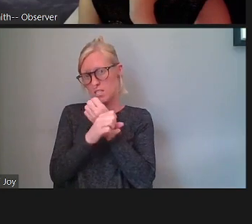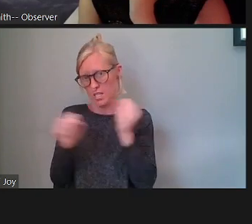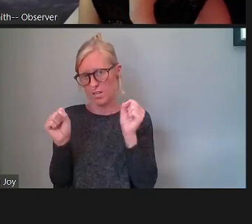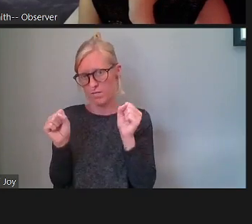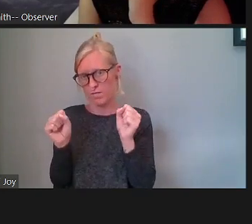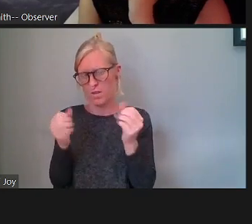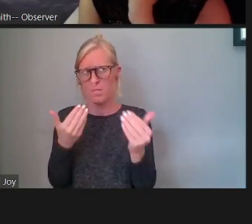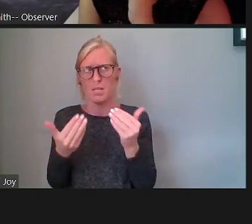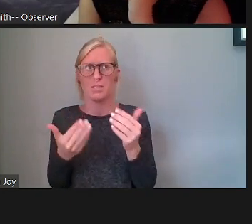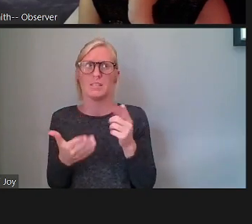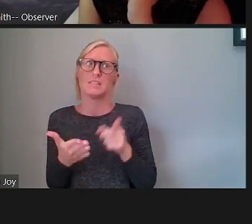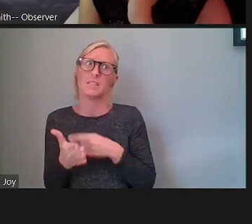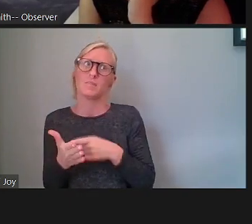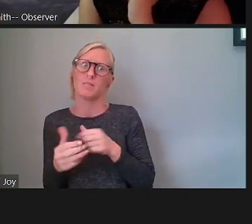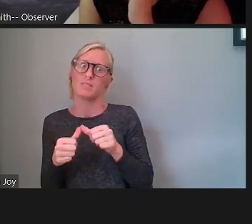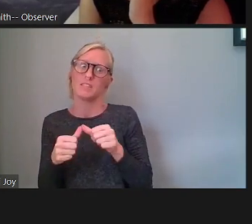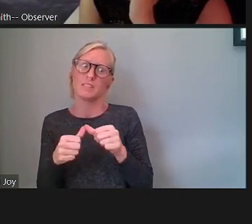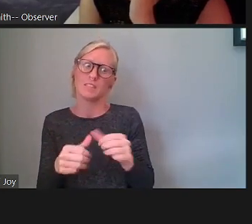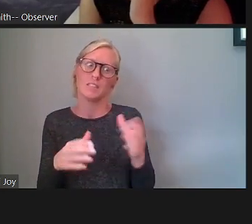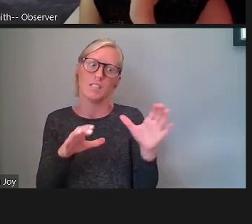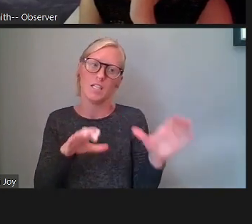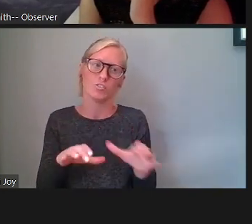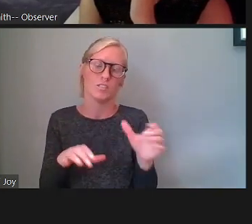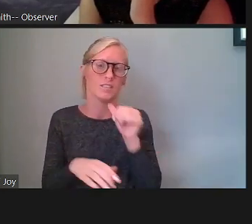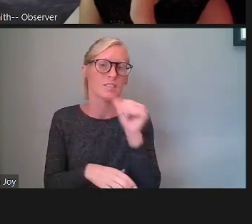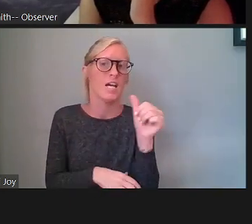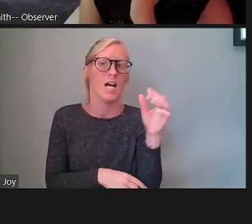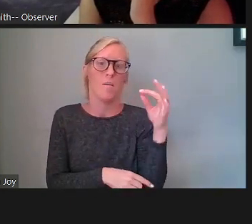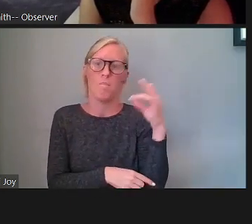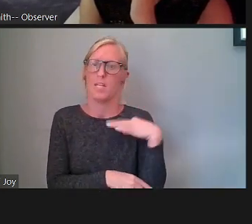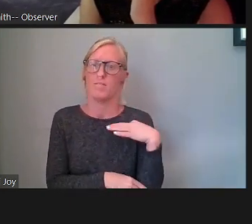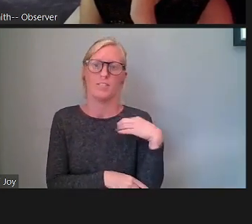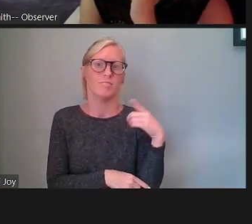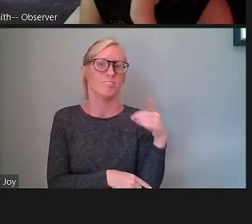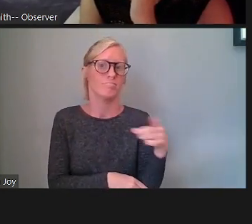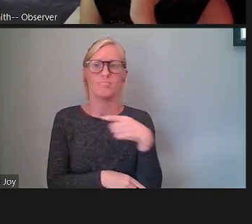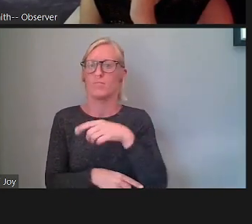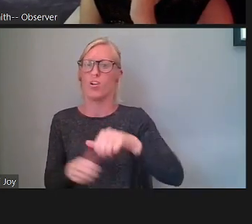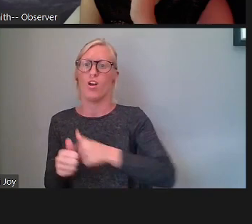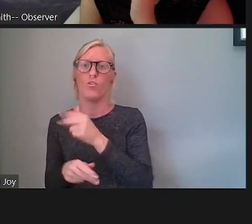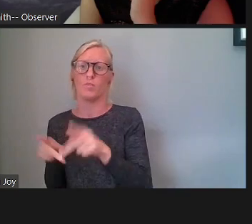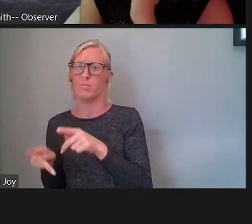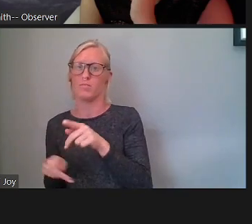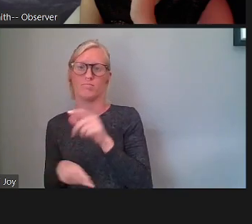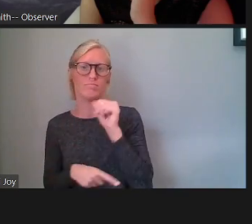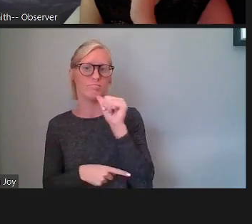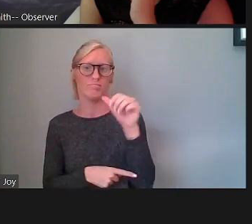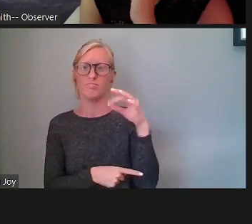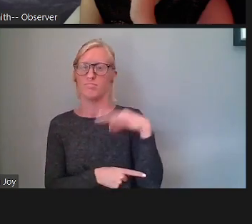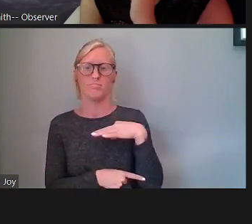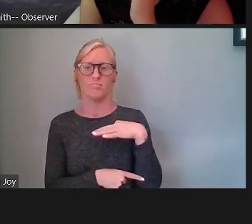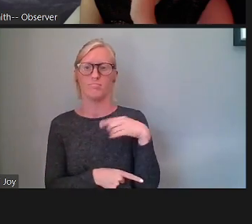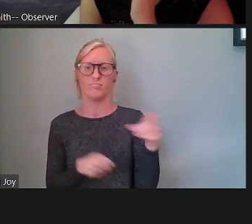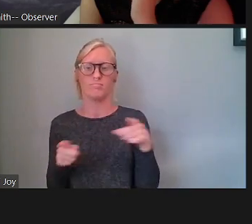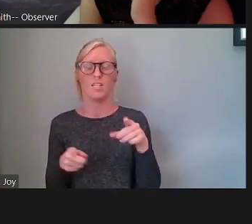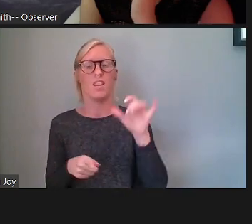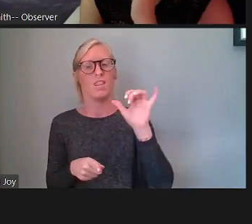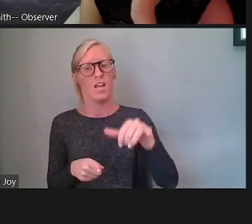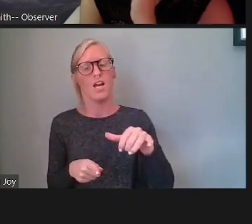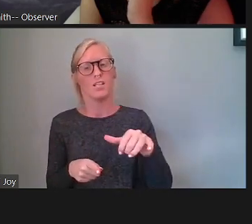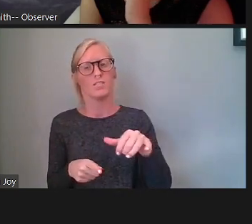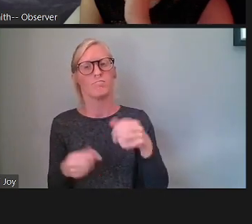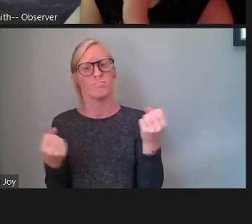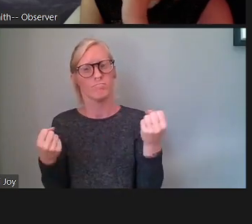might not be beneficial for us and might not be beneficial for others. So this is something that fear does. If